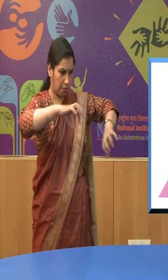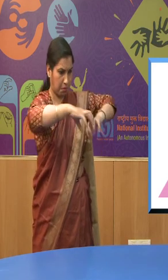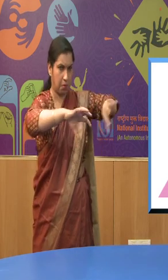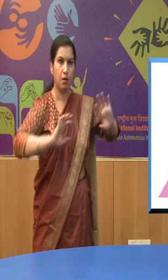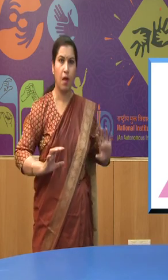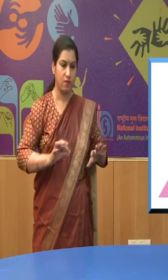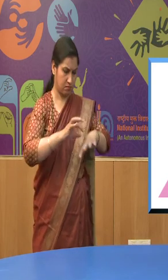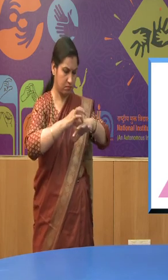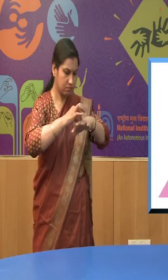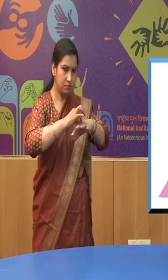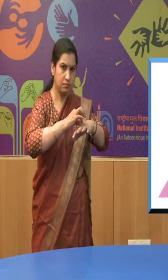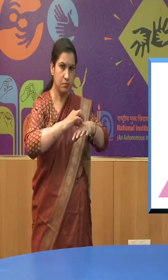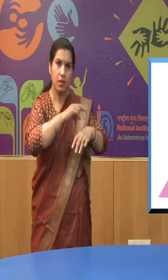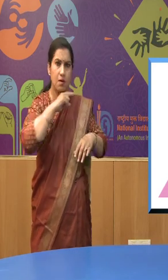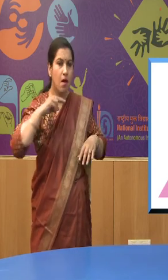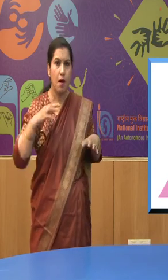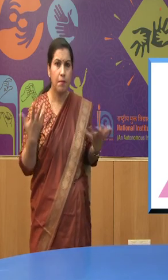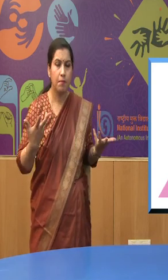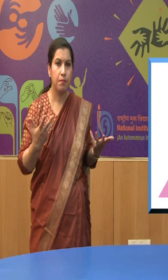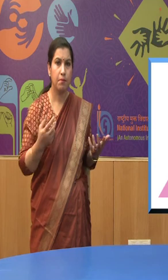The color of skin is known as Varna.